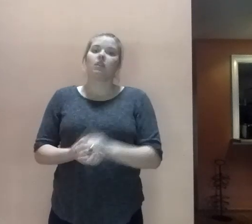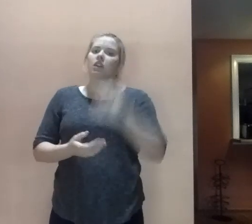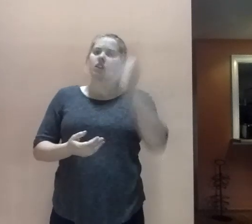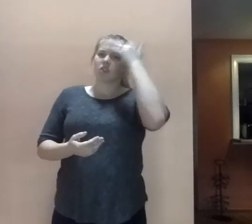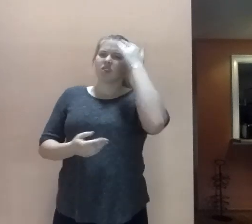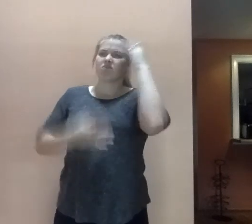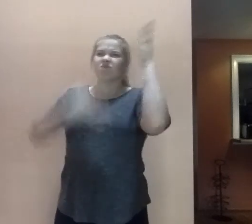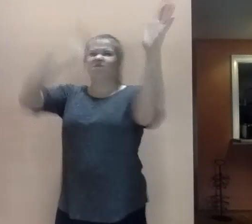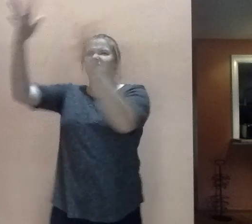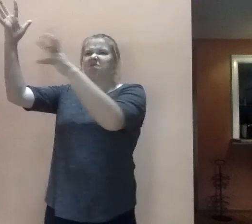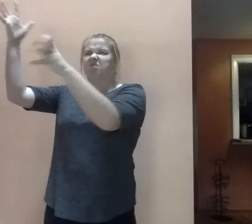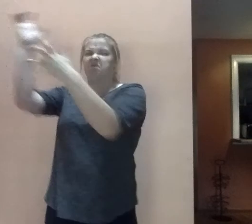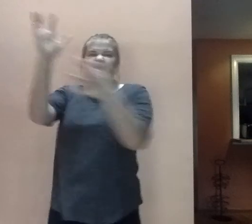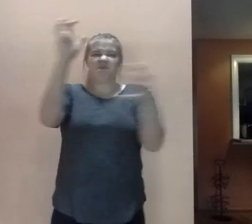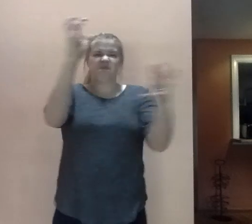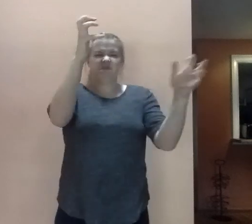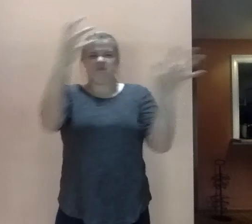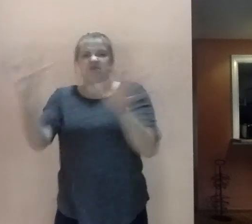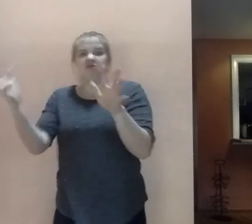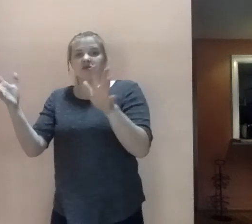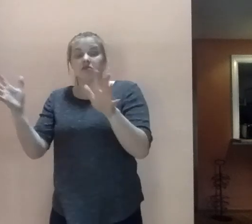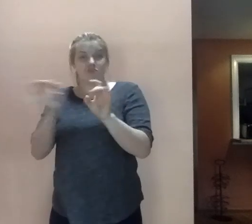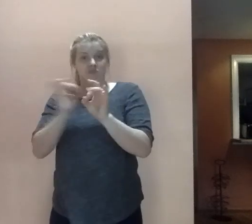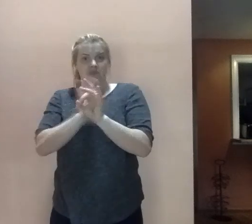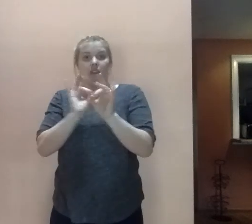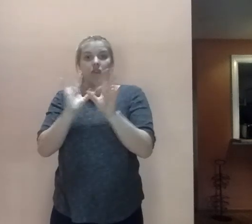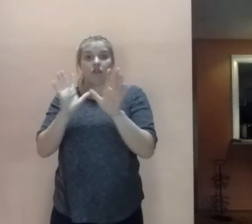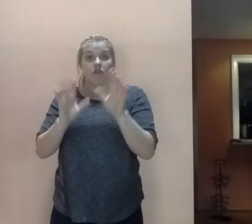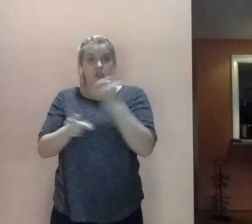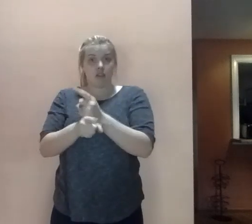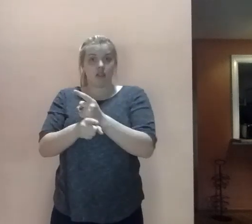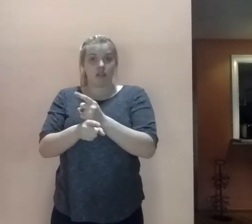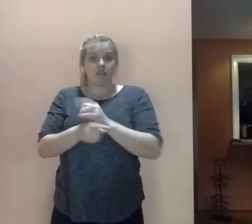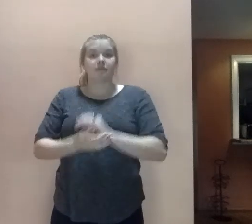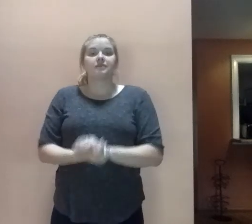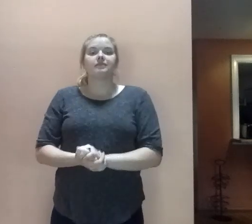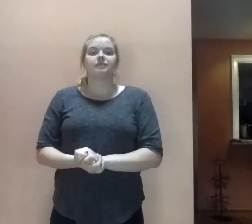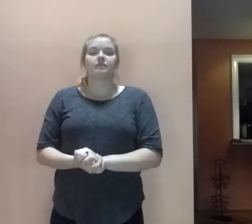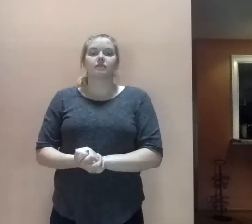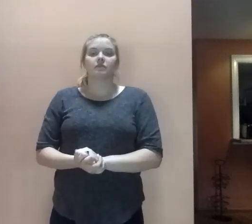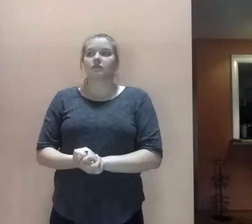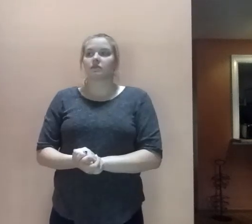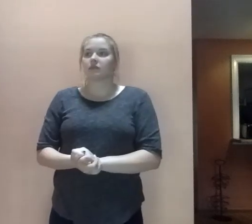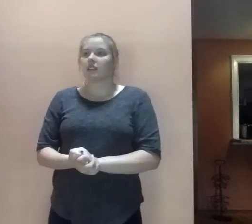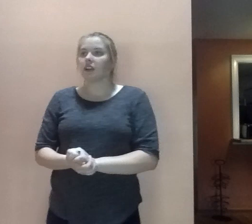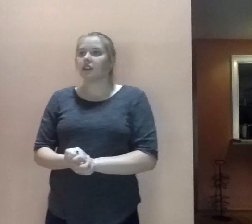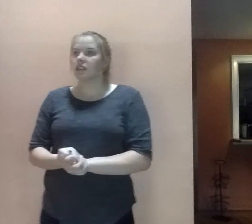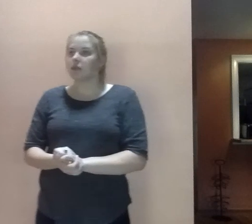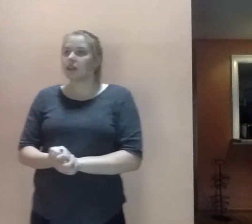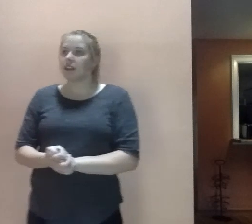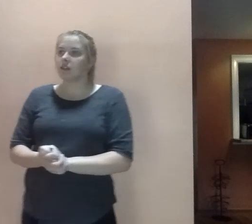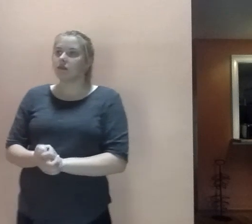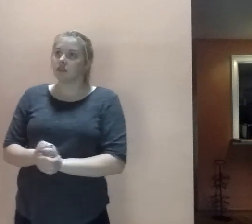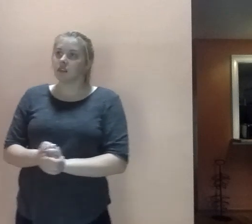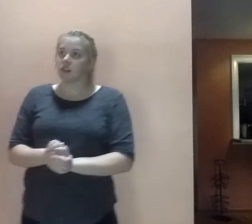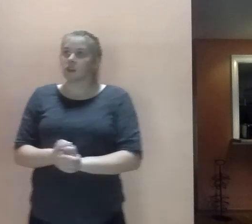had never thought about the environmental pollutants affecting food. Dioxins, being the most toxic man-made chemicals known to science, cause all sorts of things.